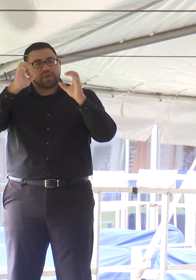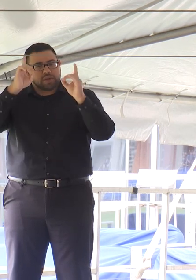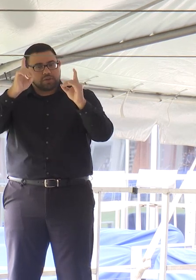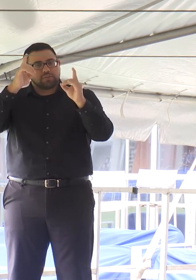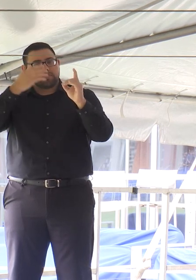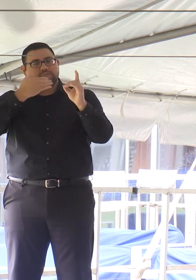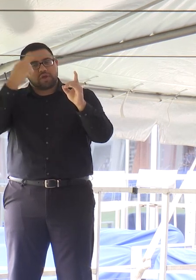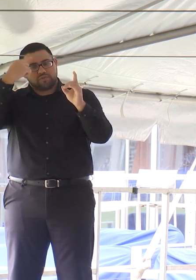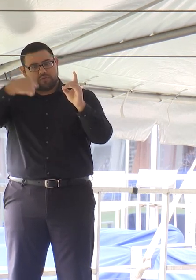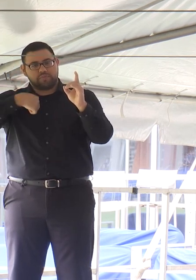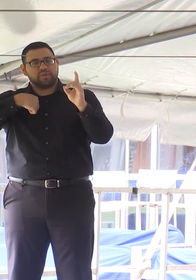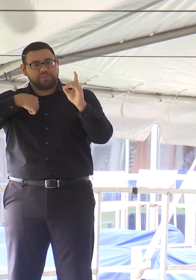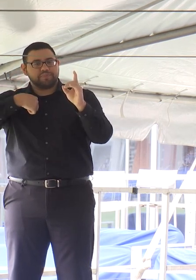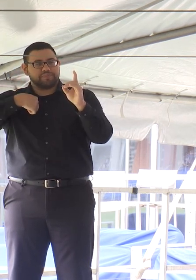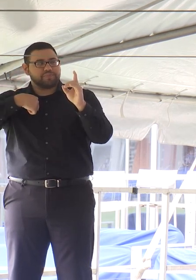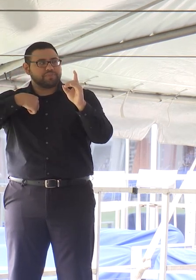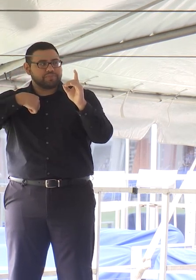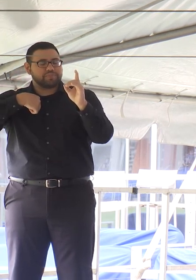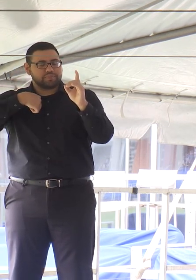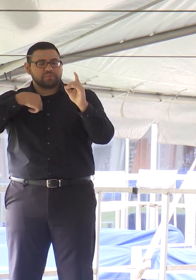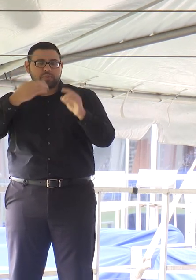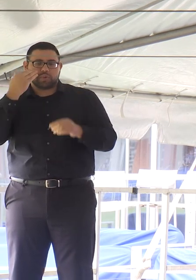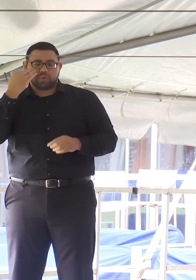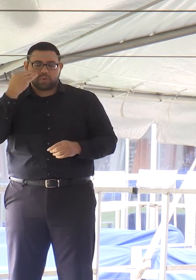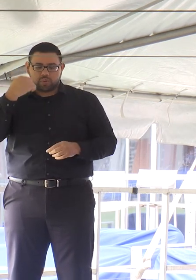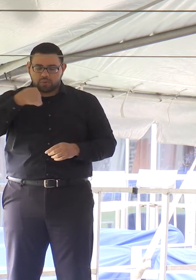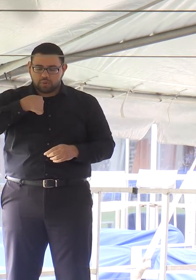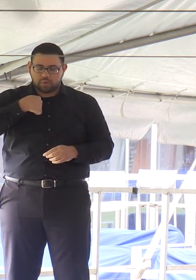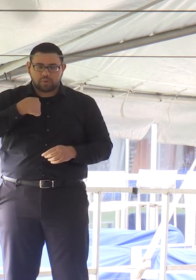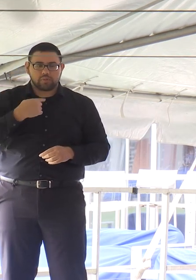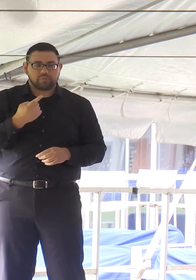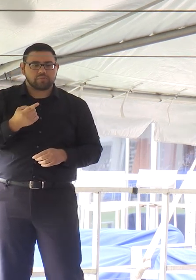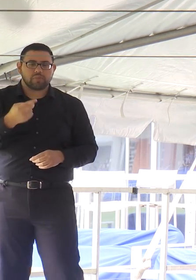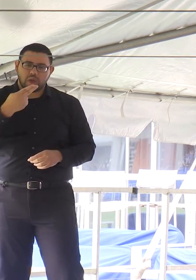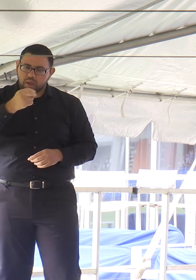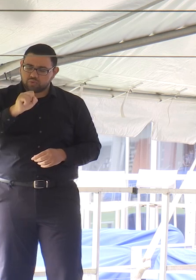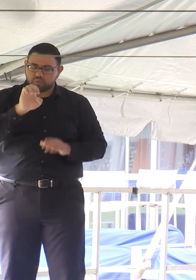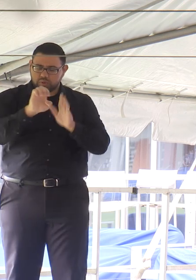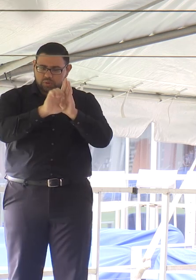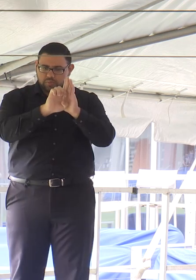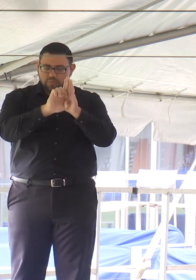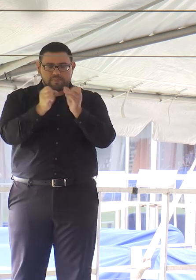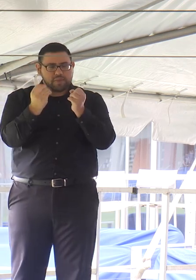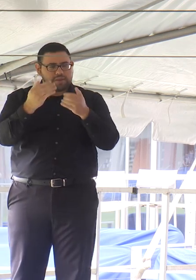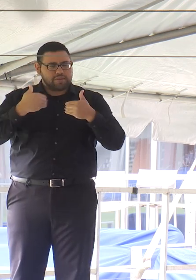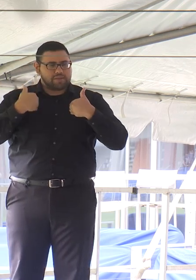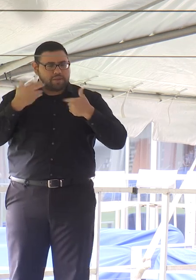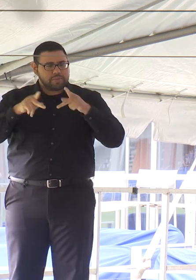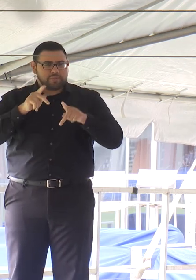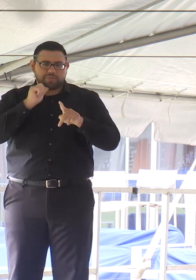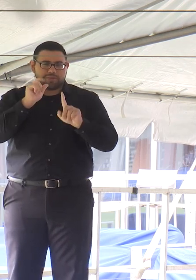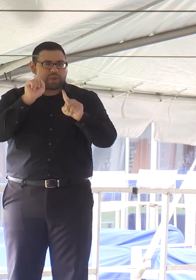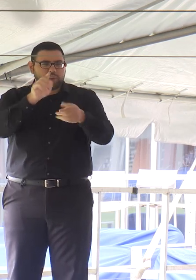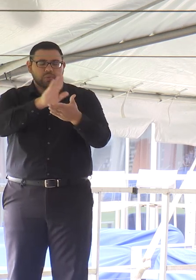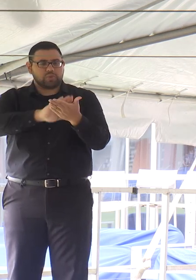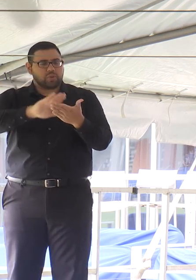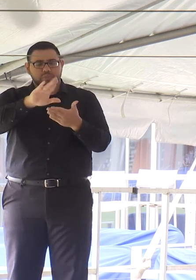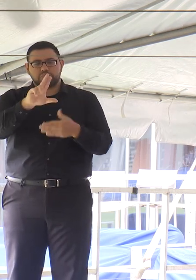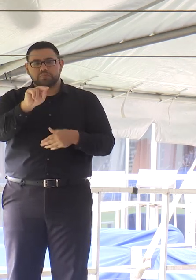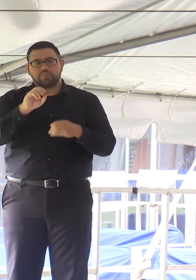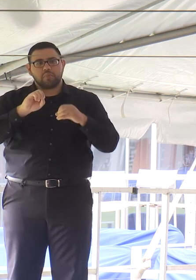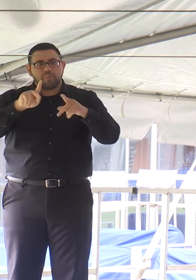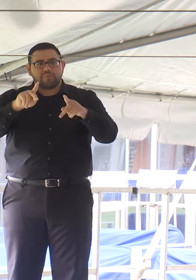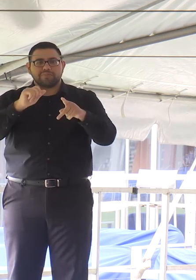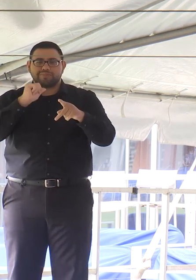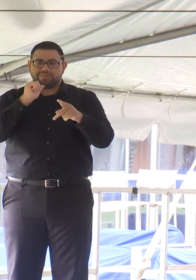education was the best thing. And you know, and when I went to high school in Edinburgh, a lot of young people didn't go off to college. The